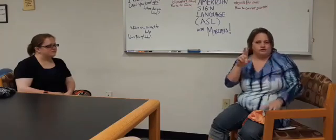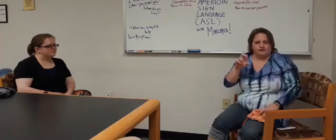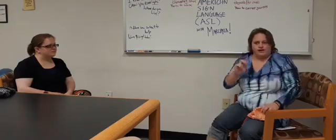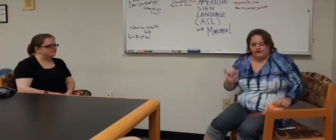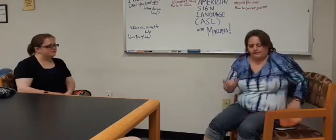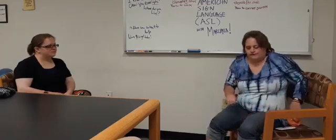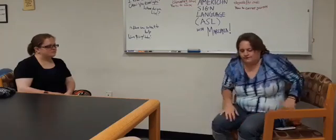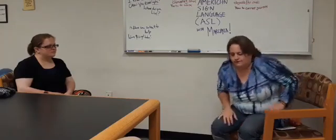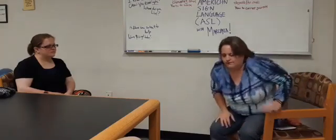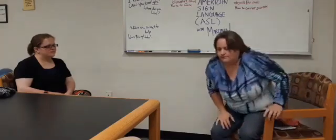like